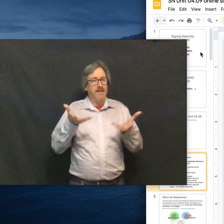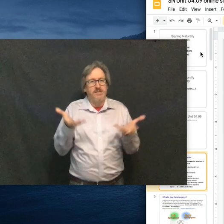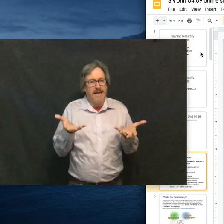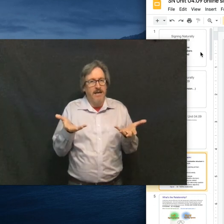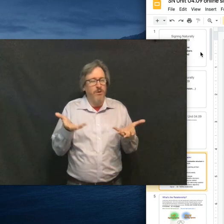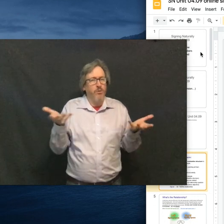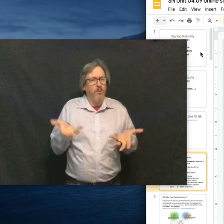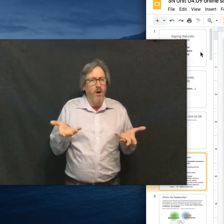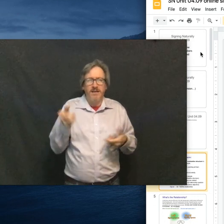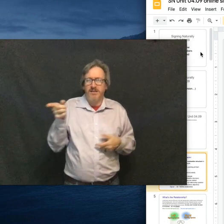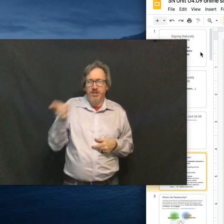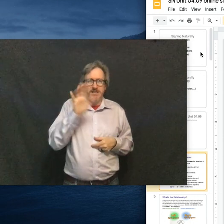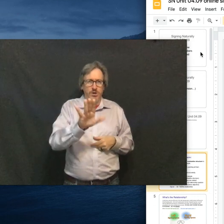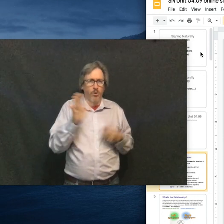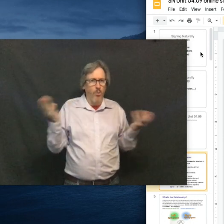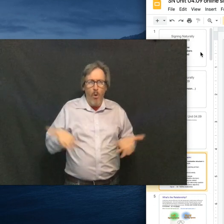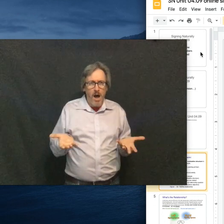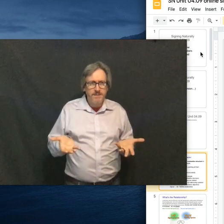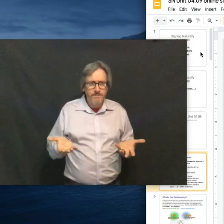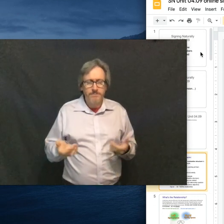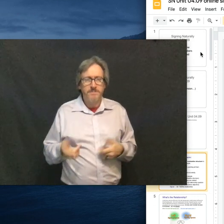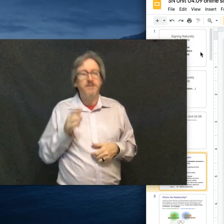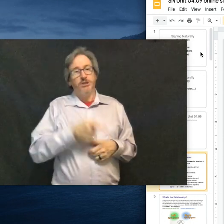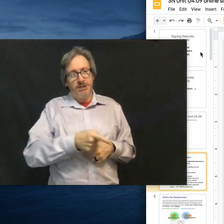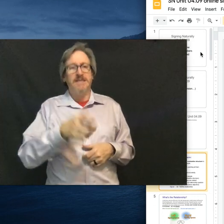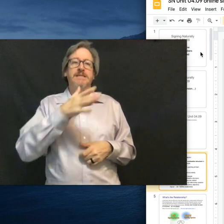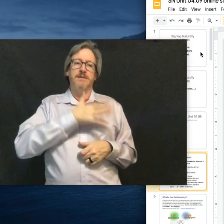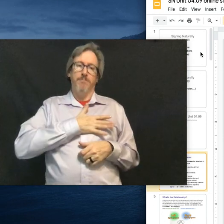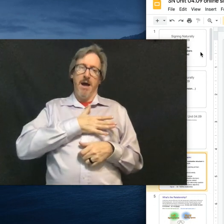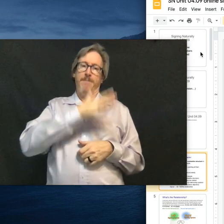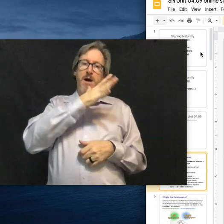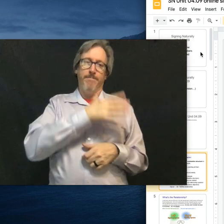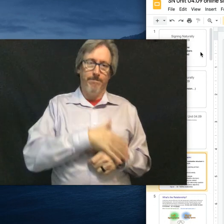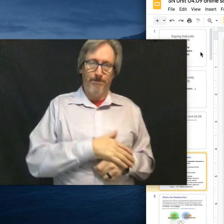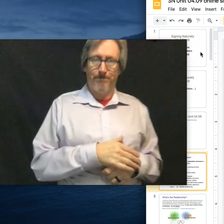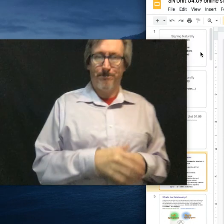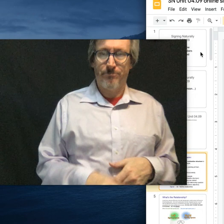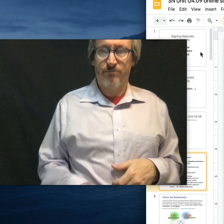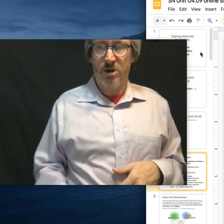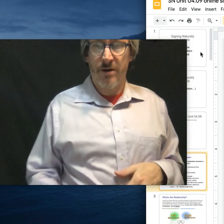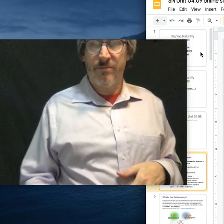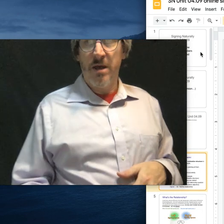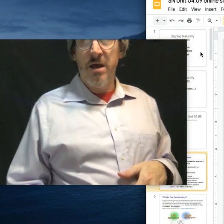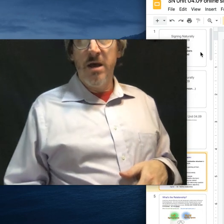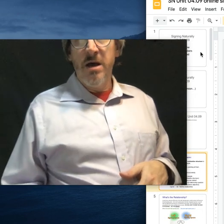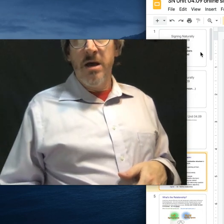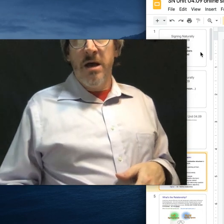So just ending with what? She's your what? She's my mom.